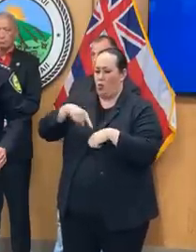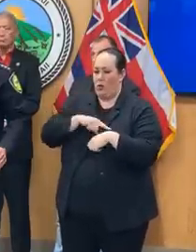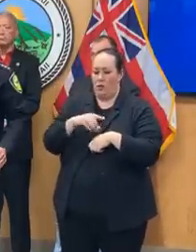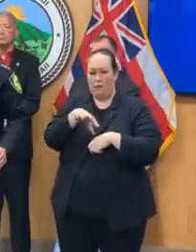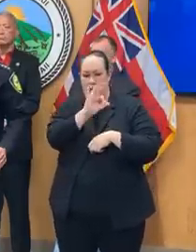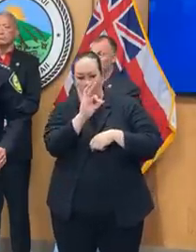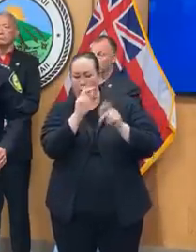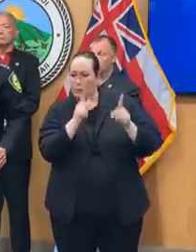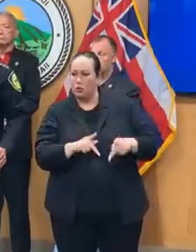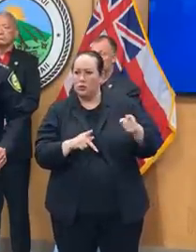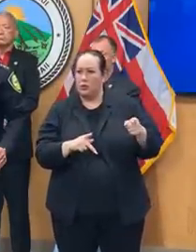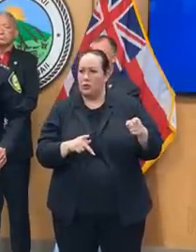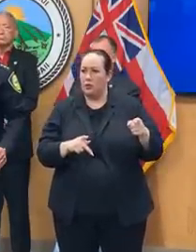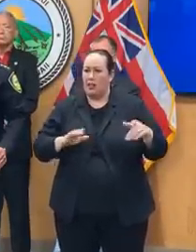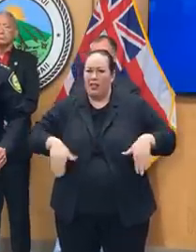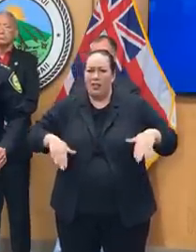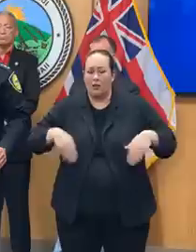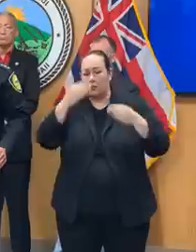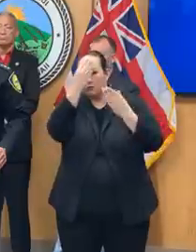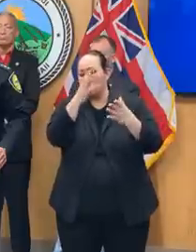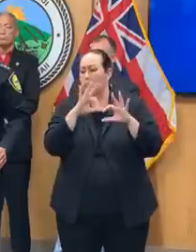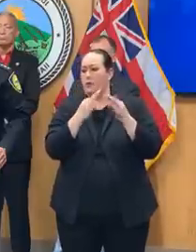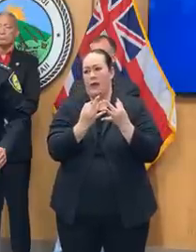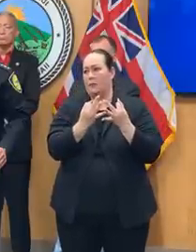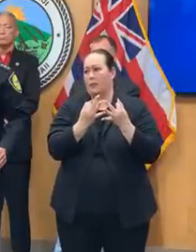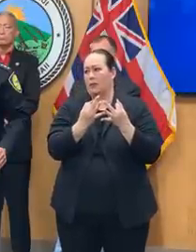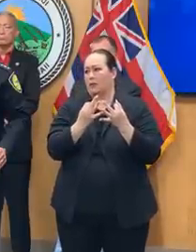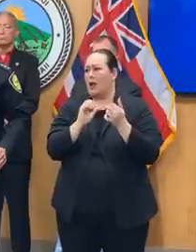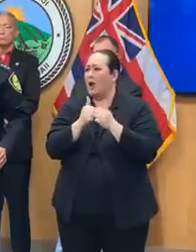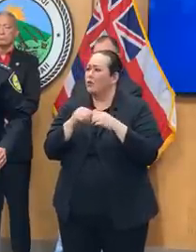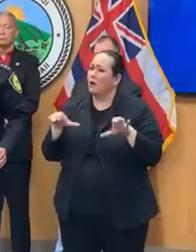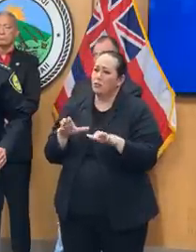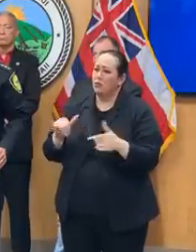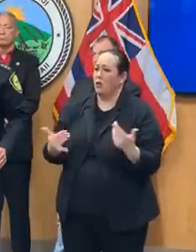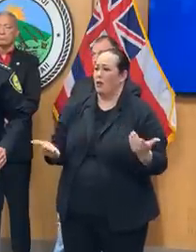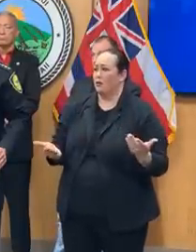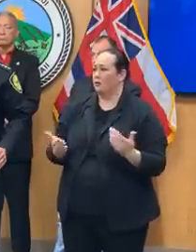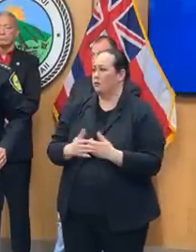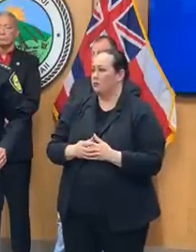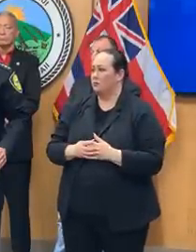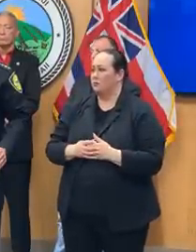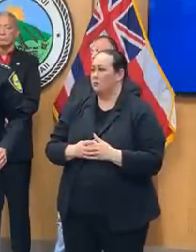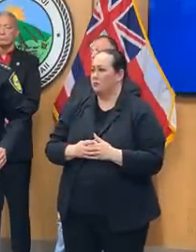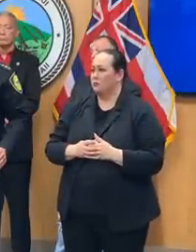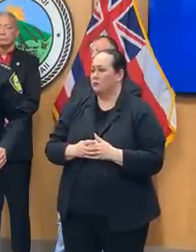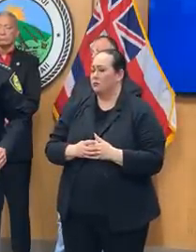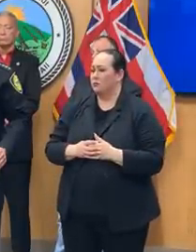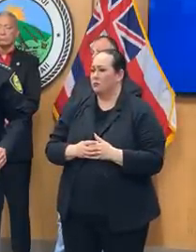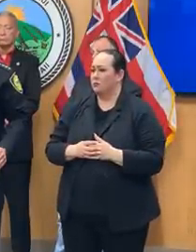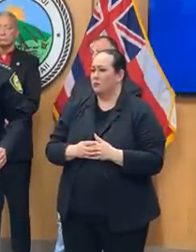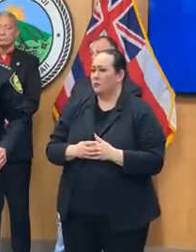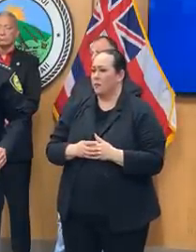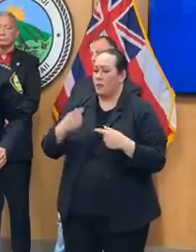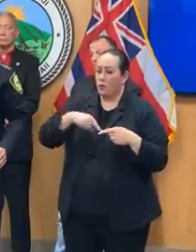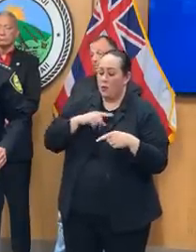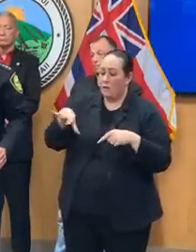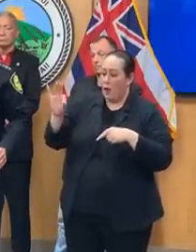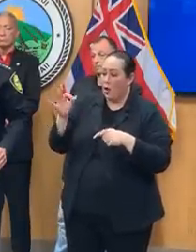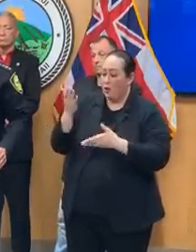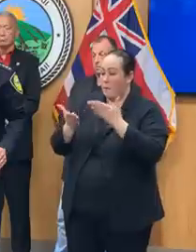families. How do I do that? You know, have we found remains that are